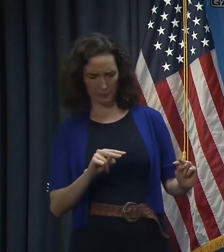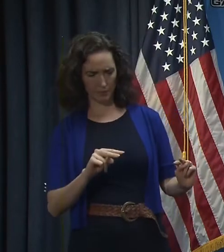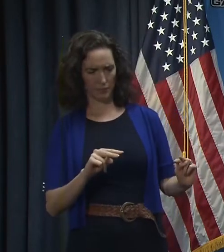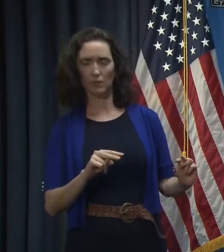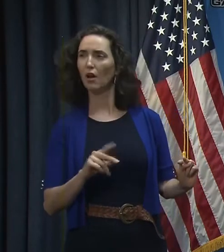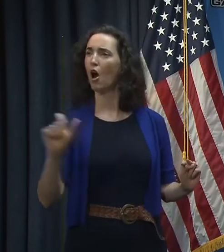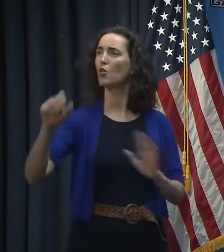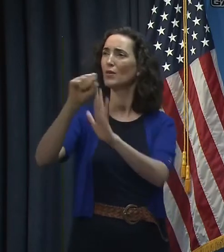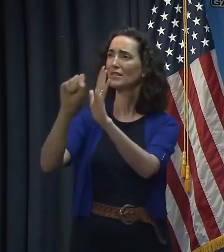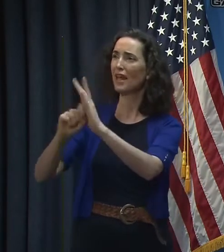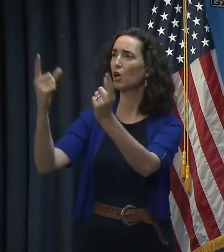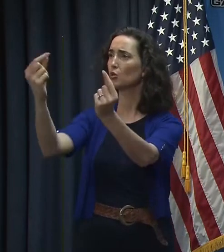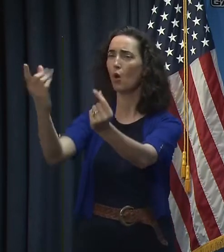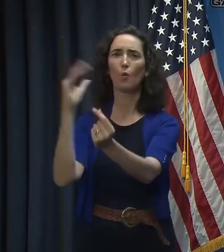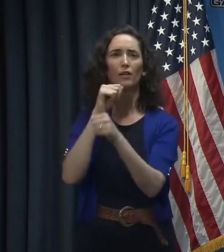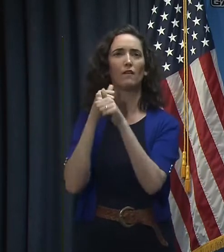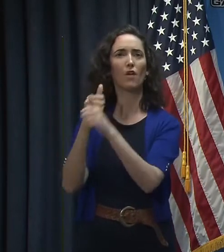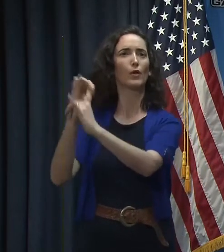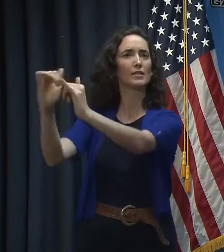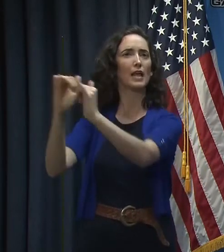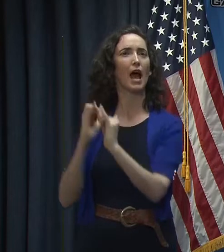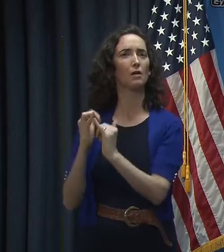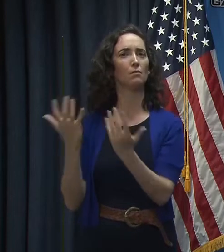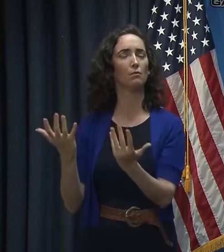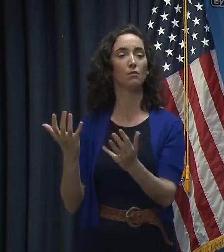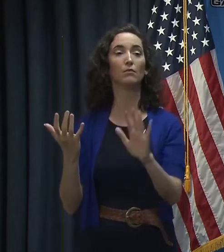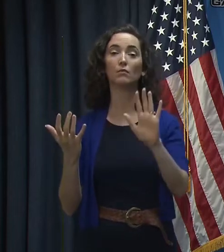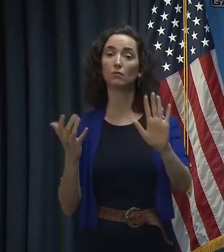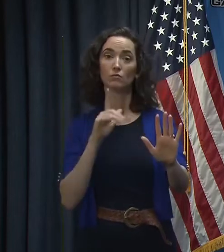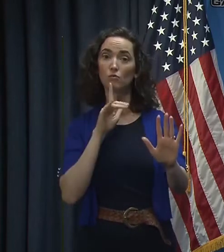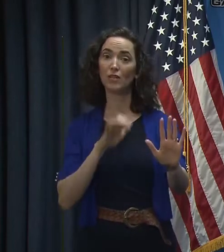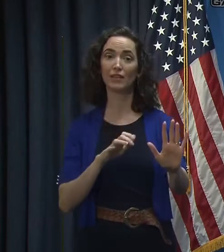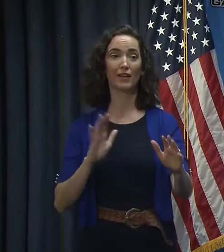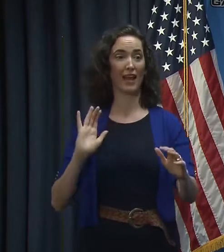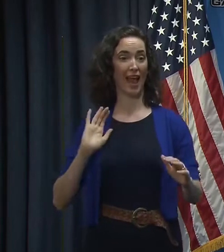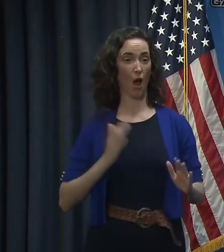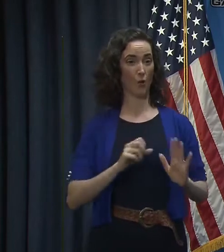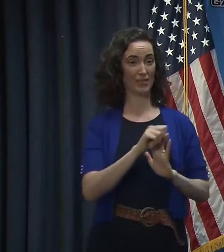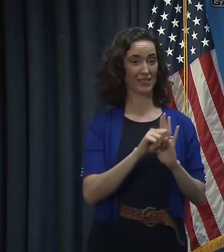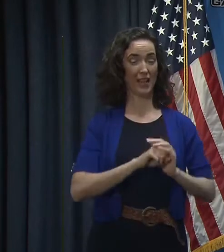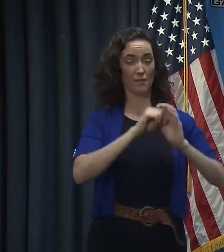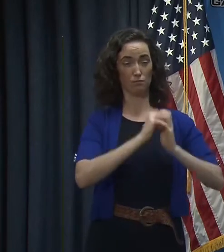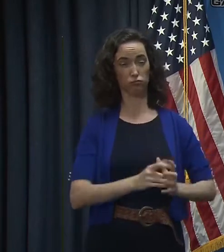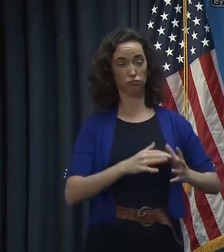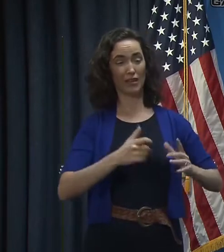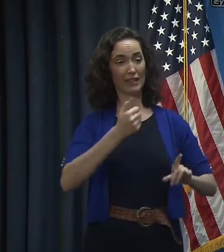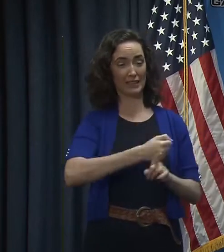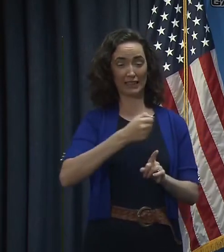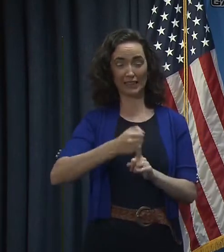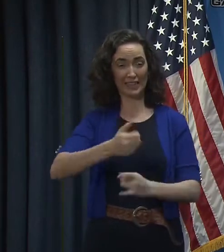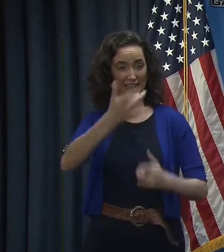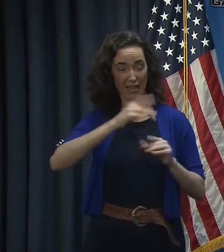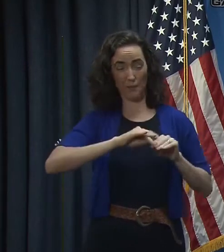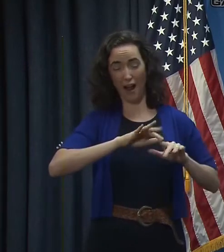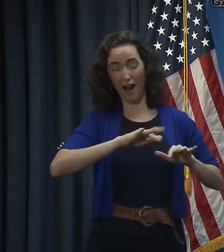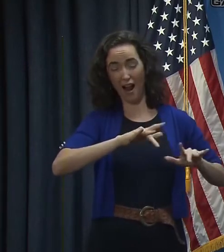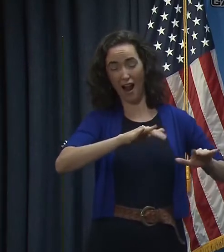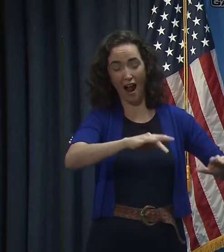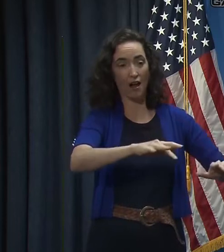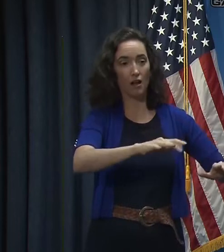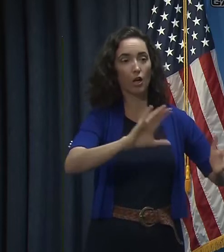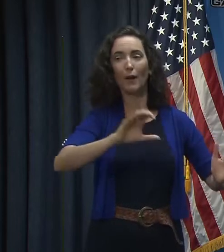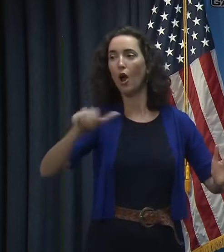with theirs. But the reality is that the disease has spread through our state at a rate and in numbers that far exceeds those of our